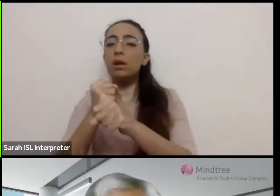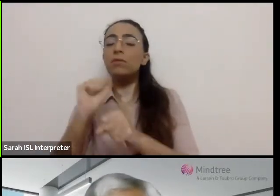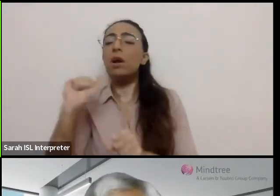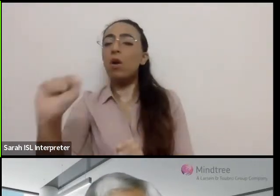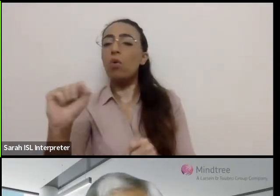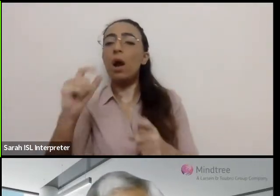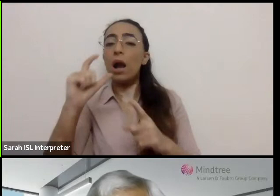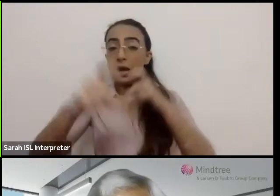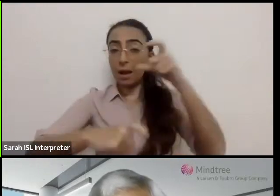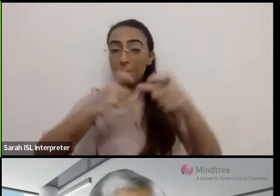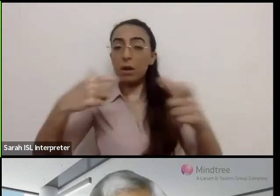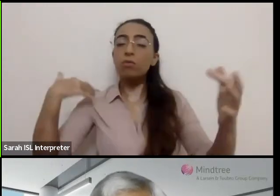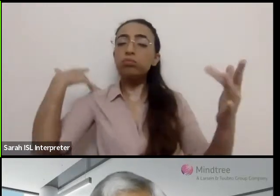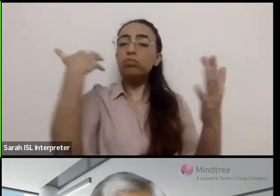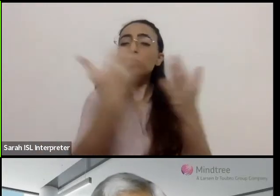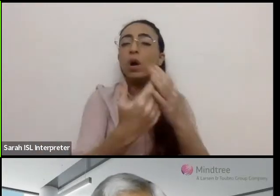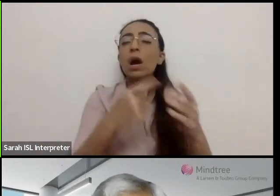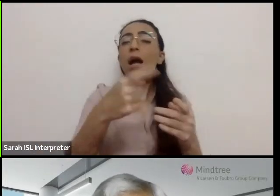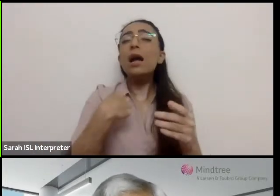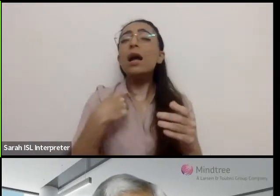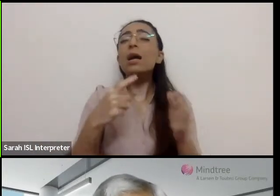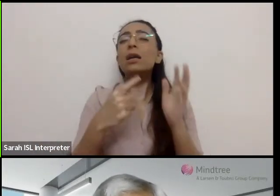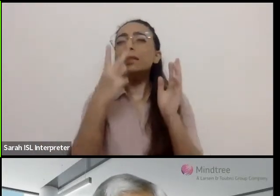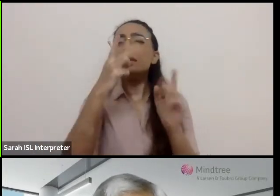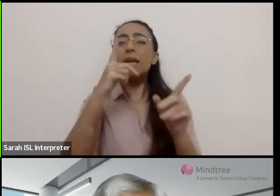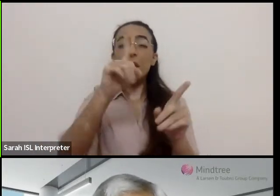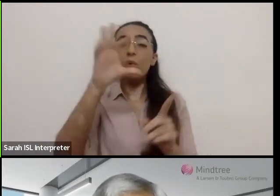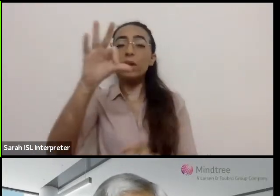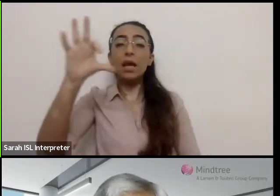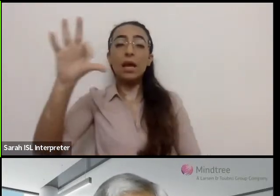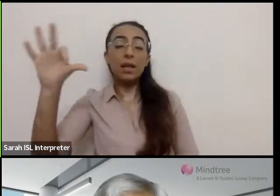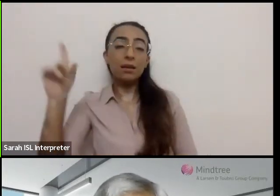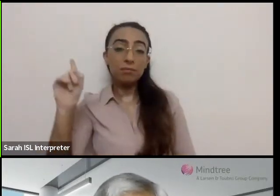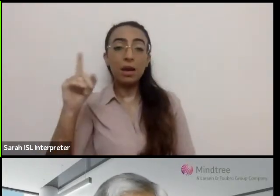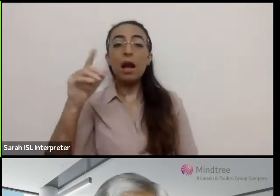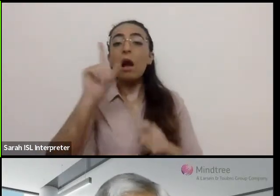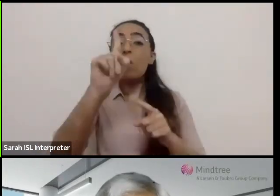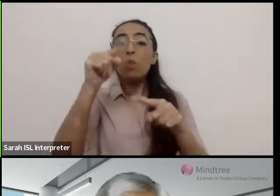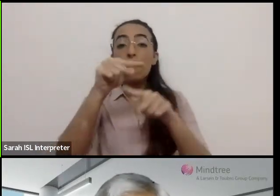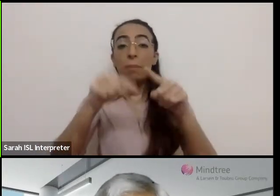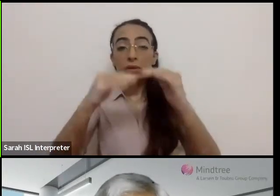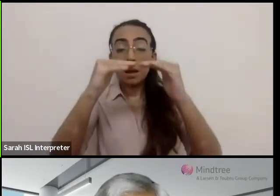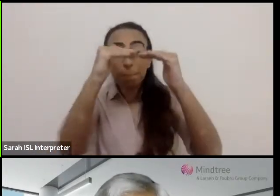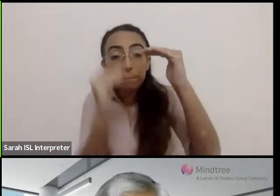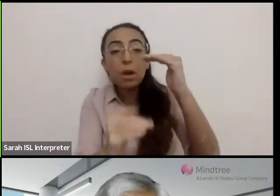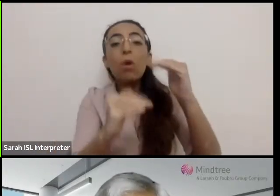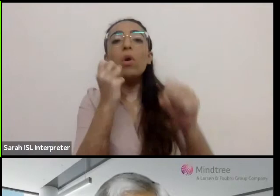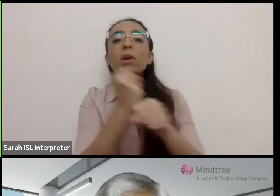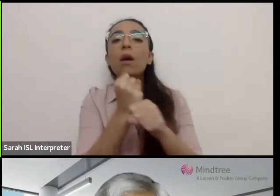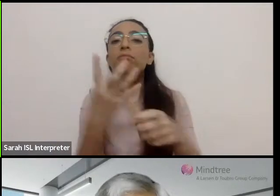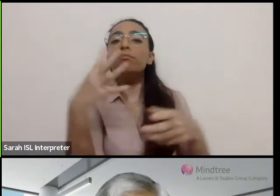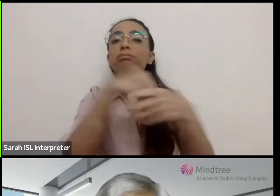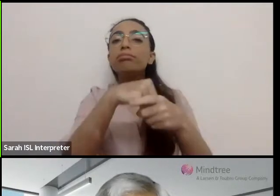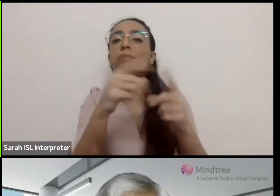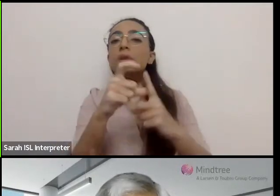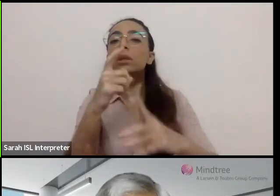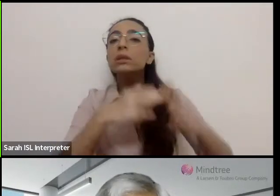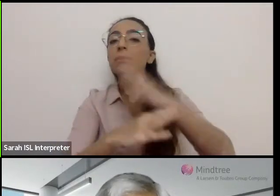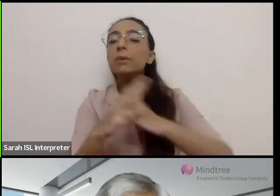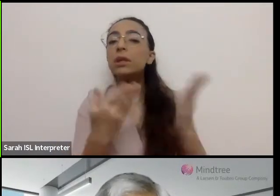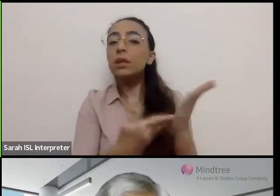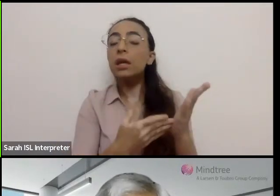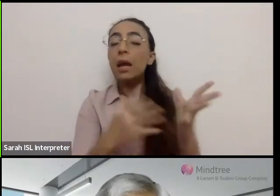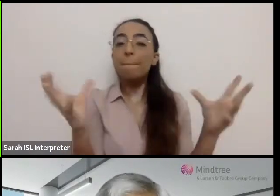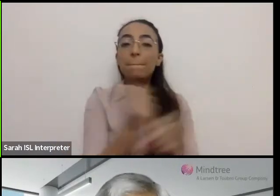showed that less than 1% of persons with disabilities were employed in government jobs, the private sector as well